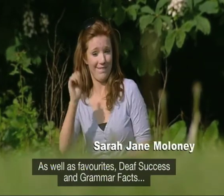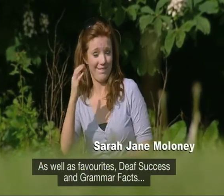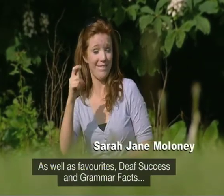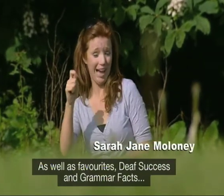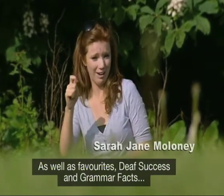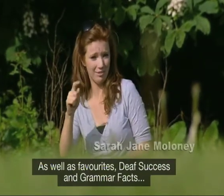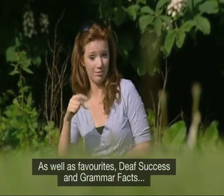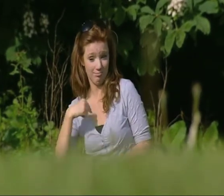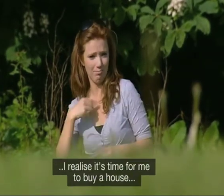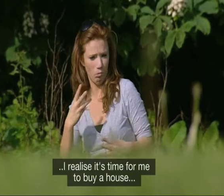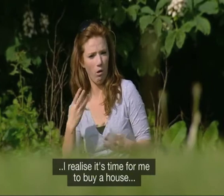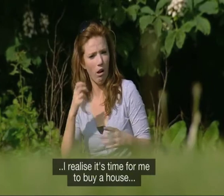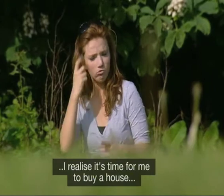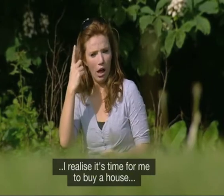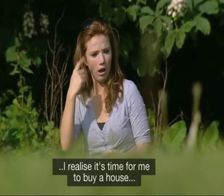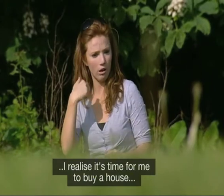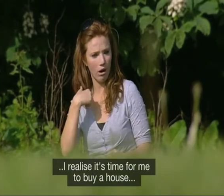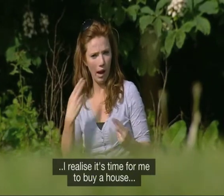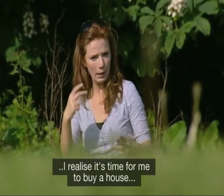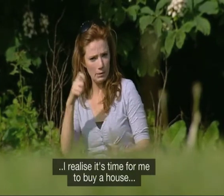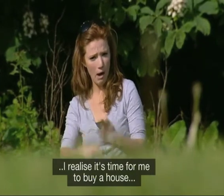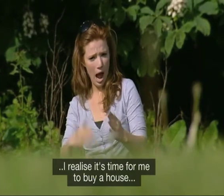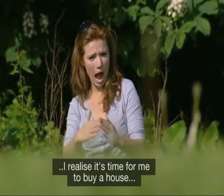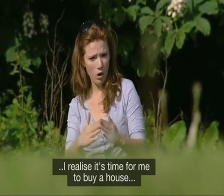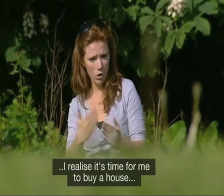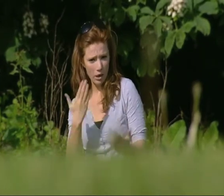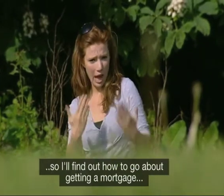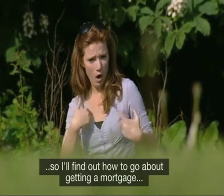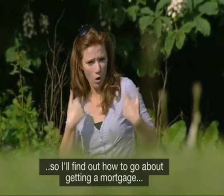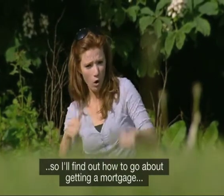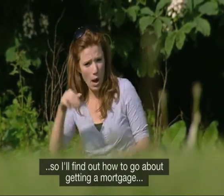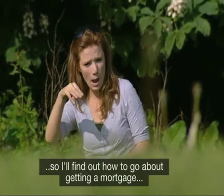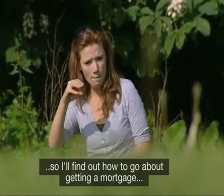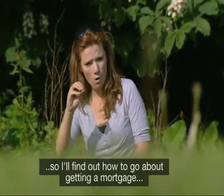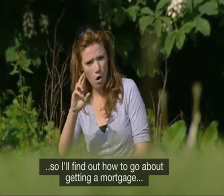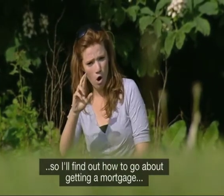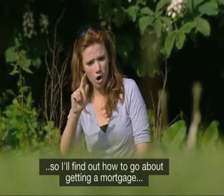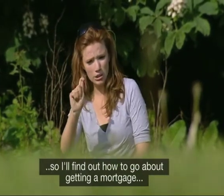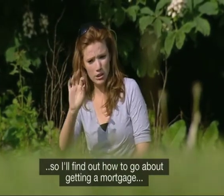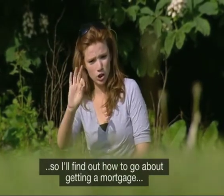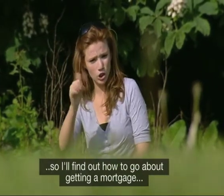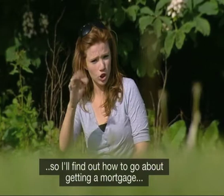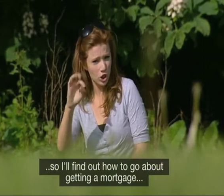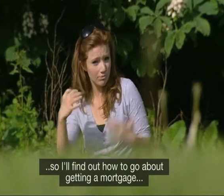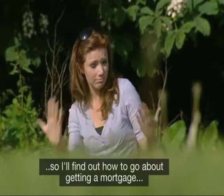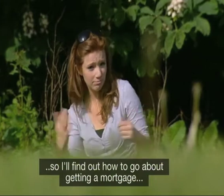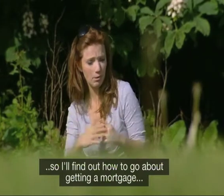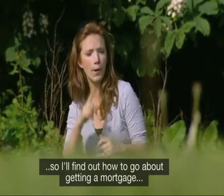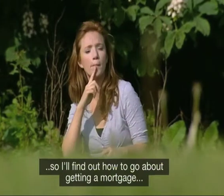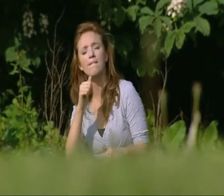facts. I realise it's time for me to buy a house, so I will find out how to go about getting a mortgage.